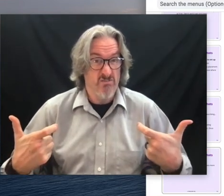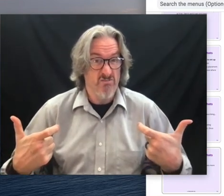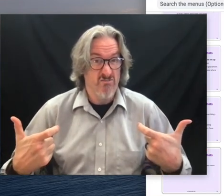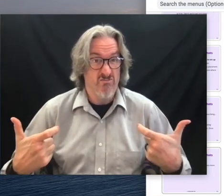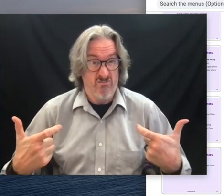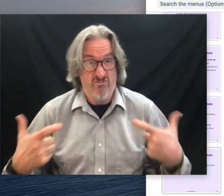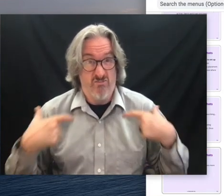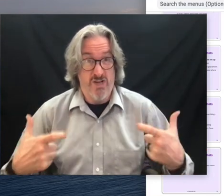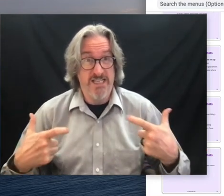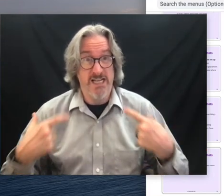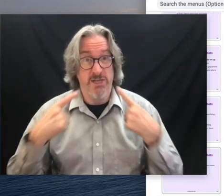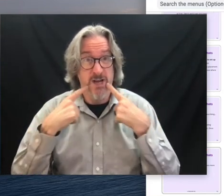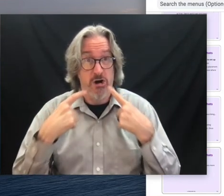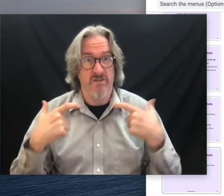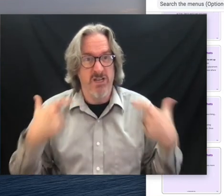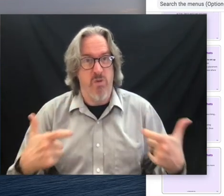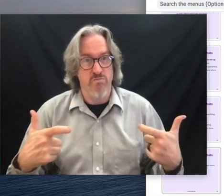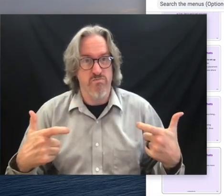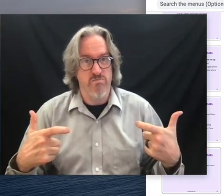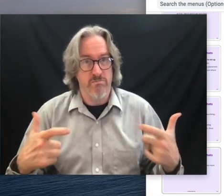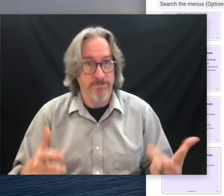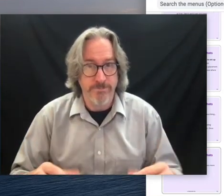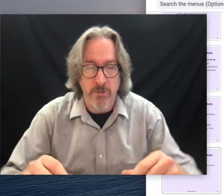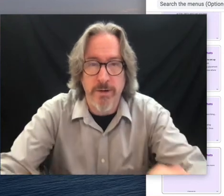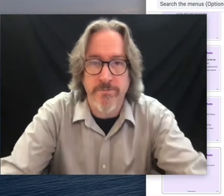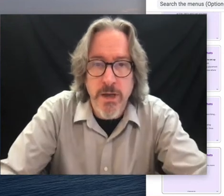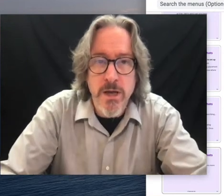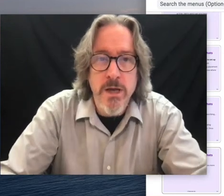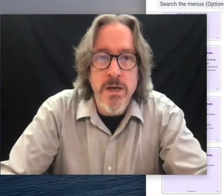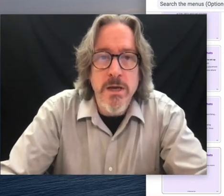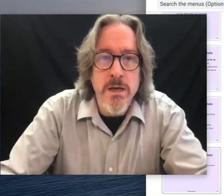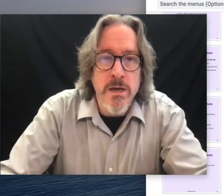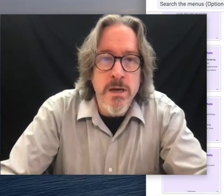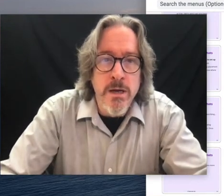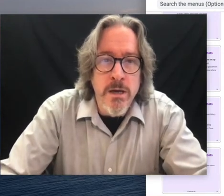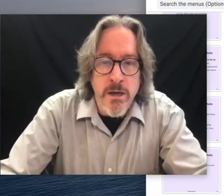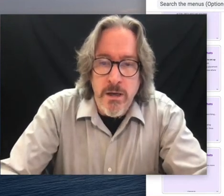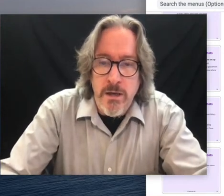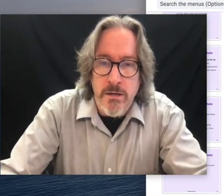muscular, it tends to be a hard face. Right.